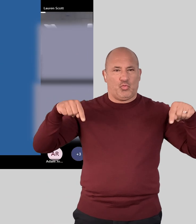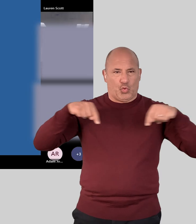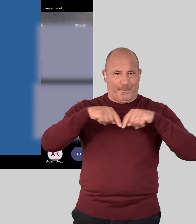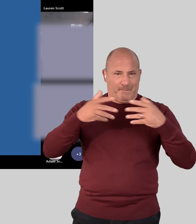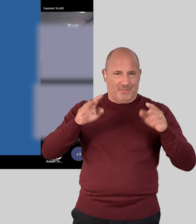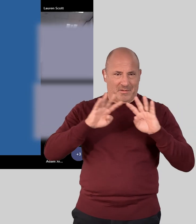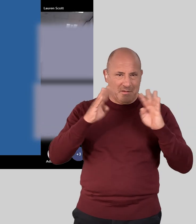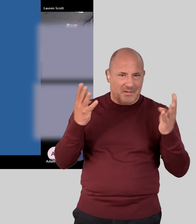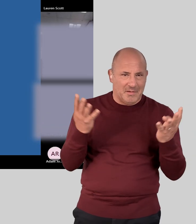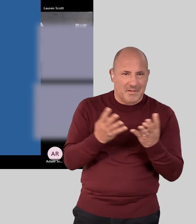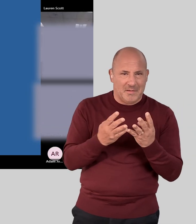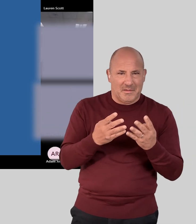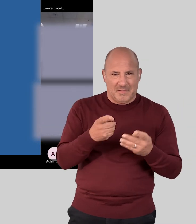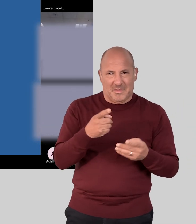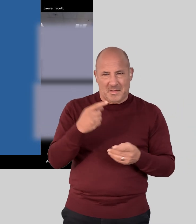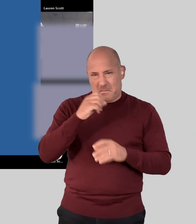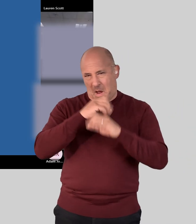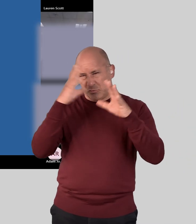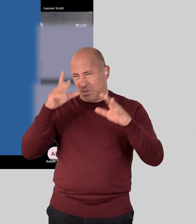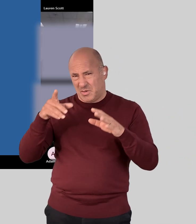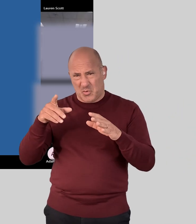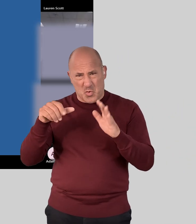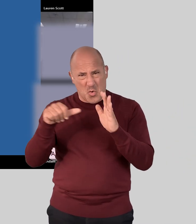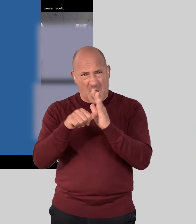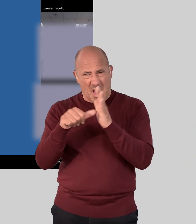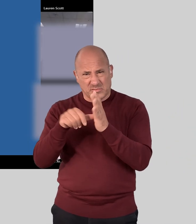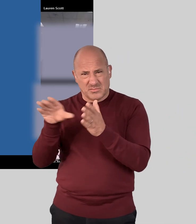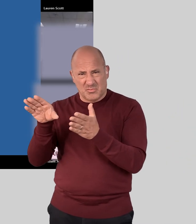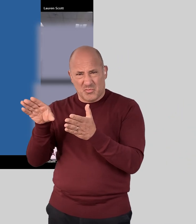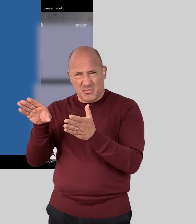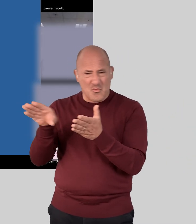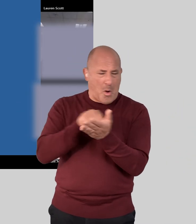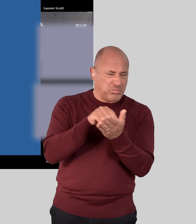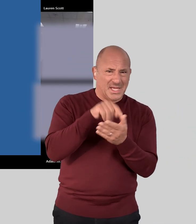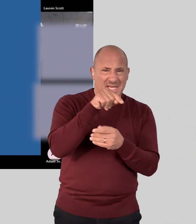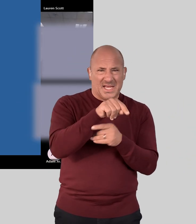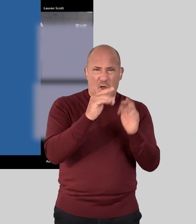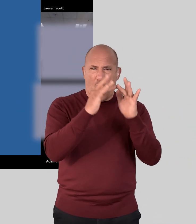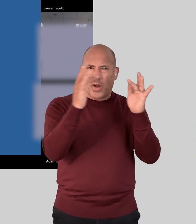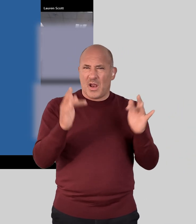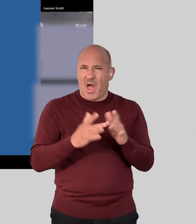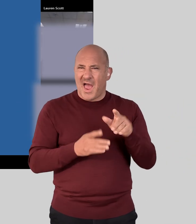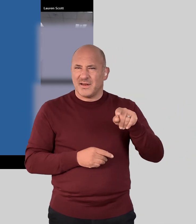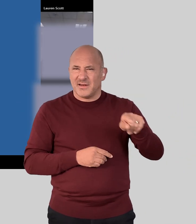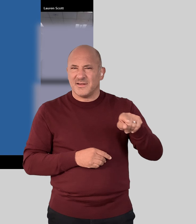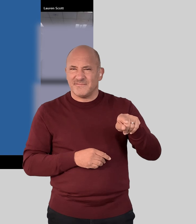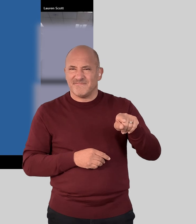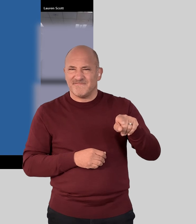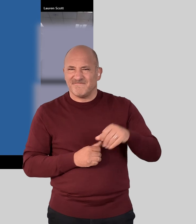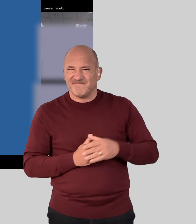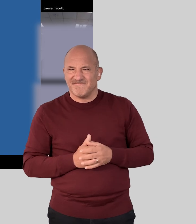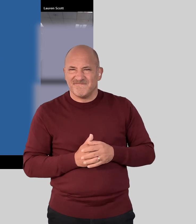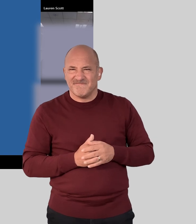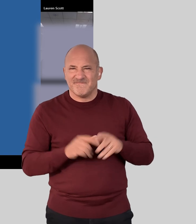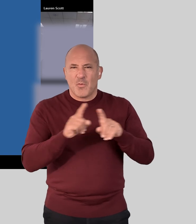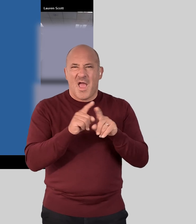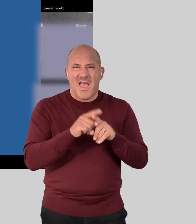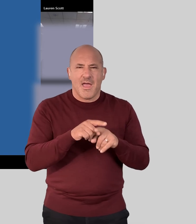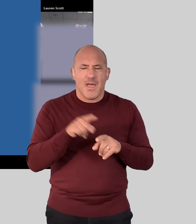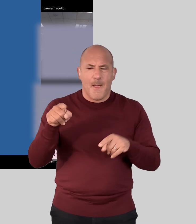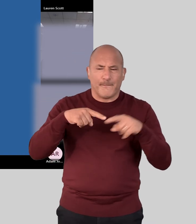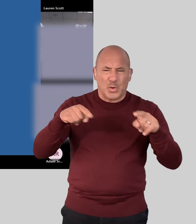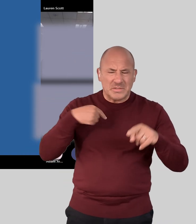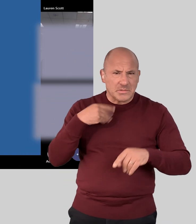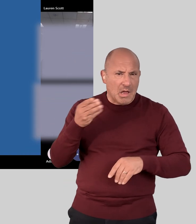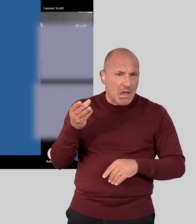like spark in the room, and I can imagine that just is really hard to replicate. The sort of like,